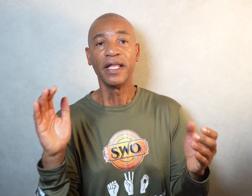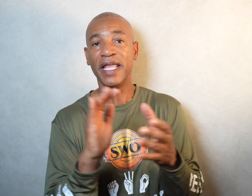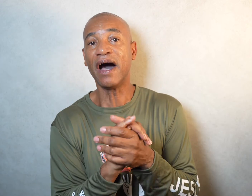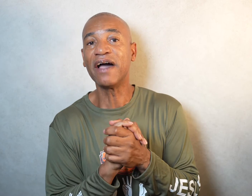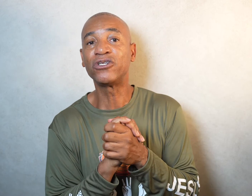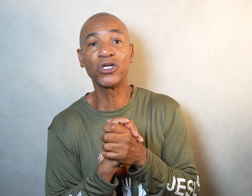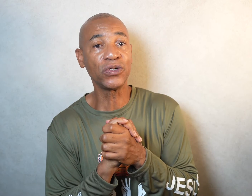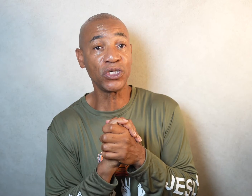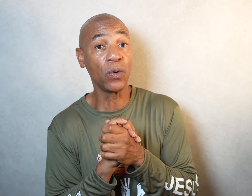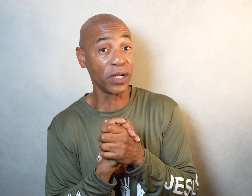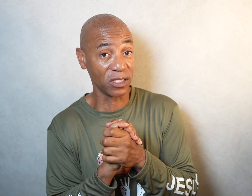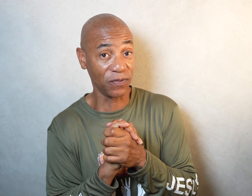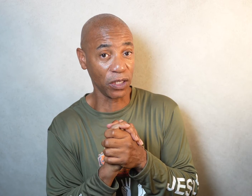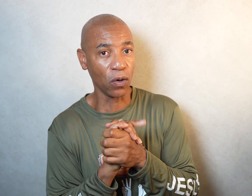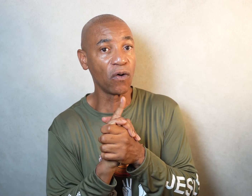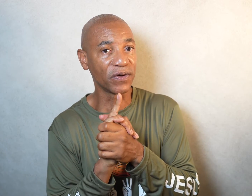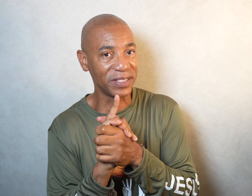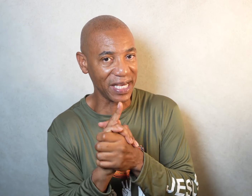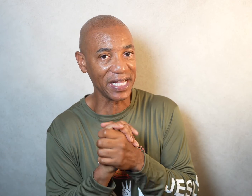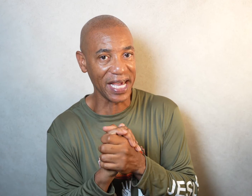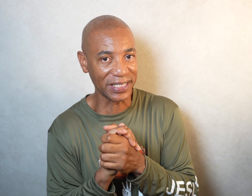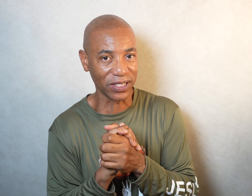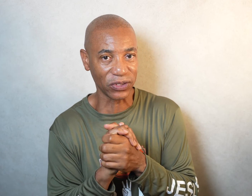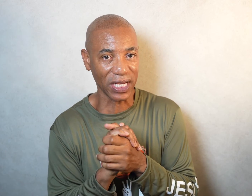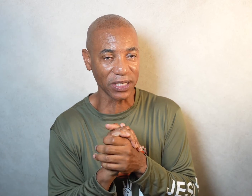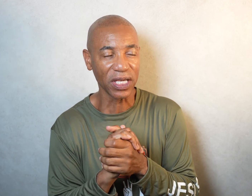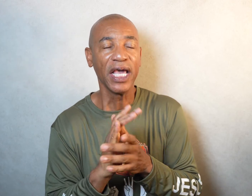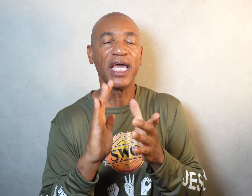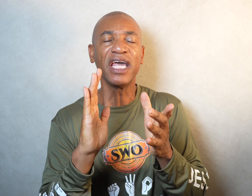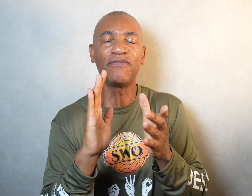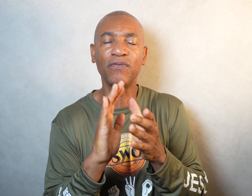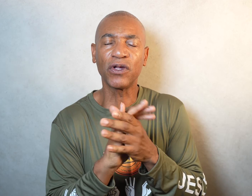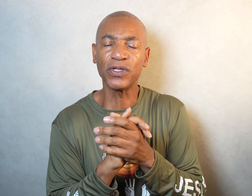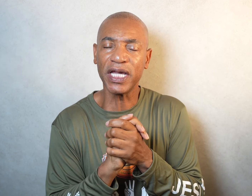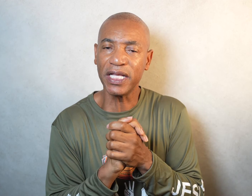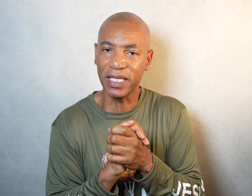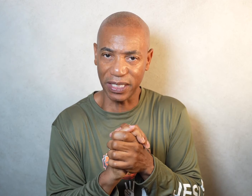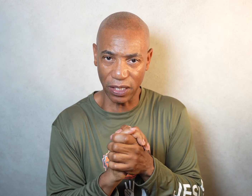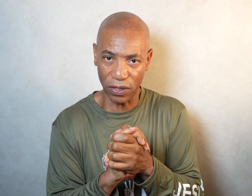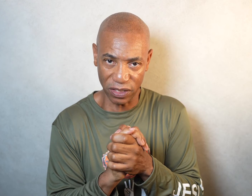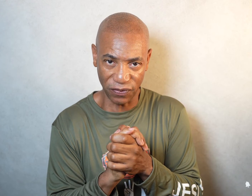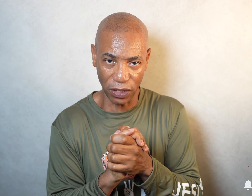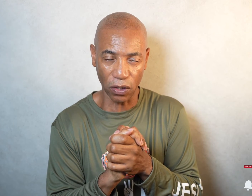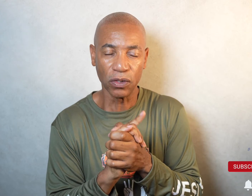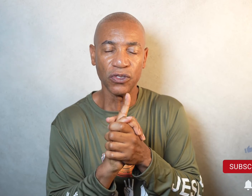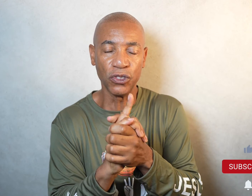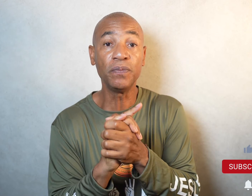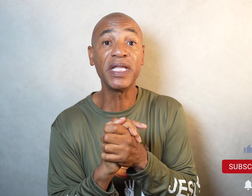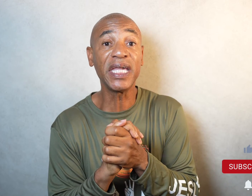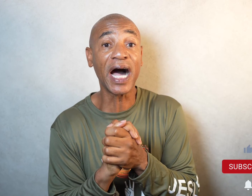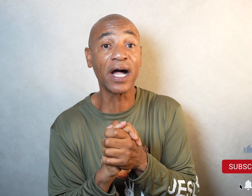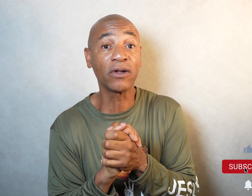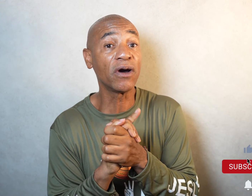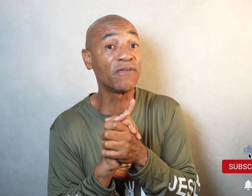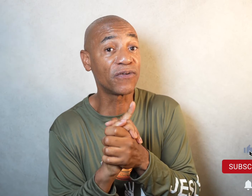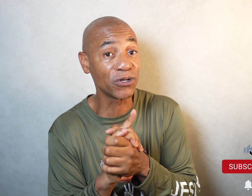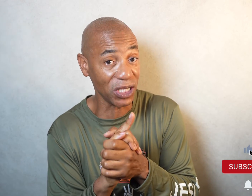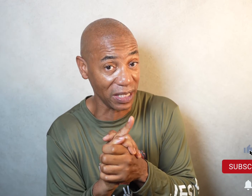Now, I've shown you on this video over 10 ASL signs. If you've learned anything on this video, do me the honor of first hitting the